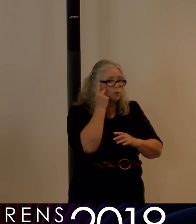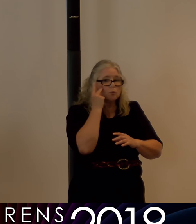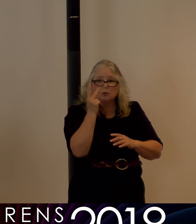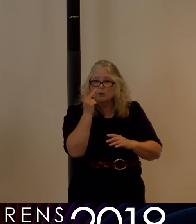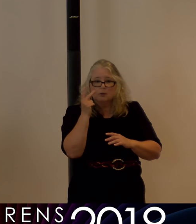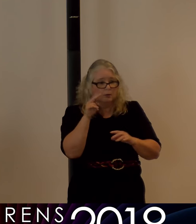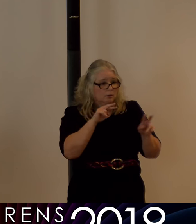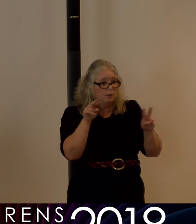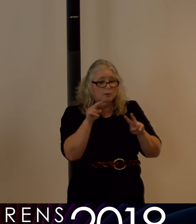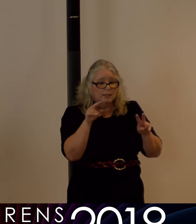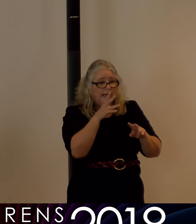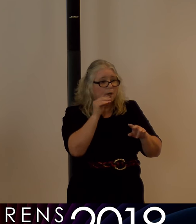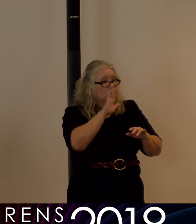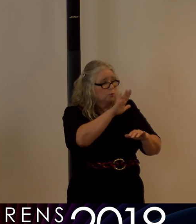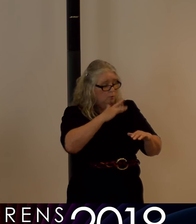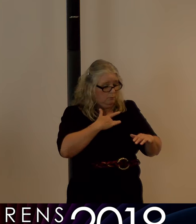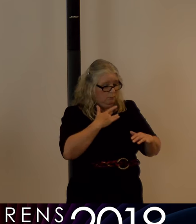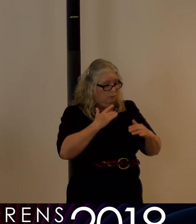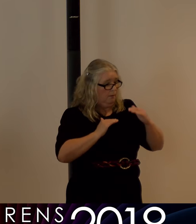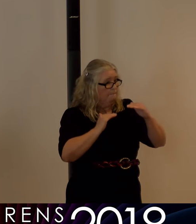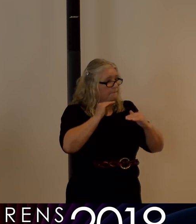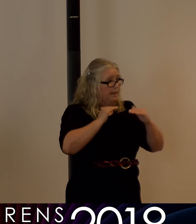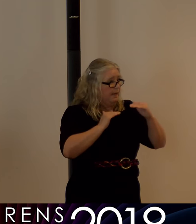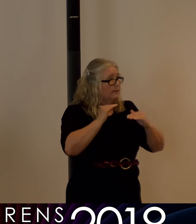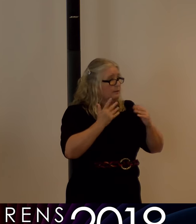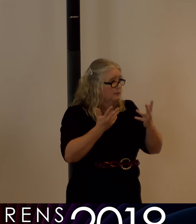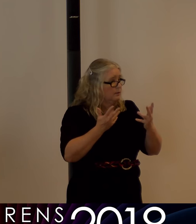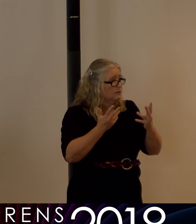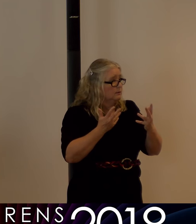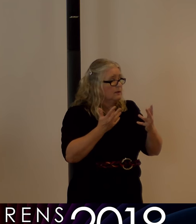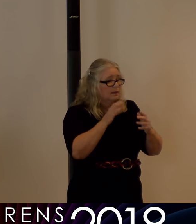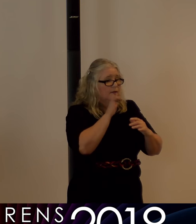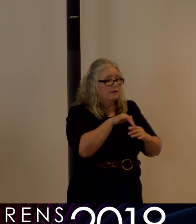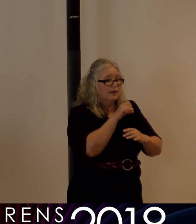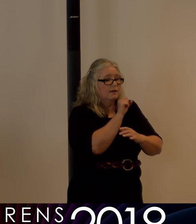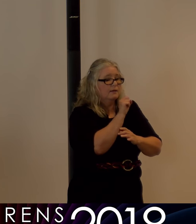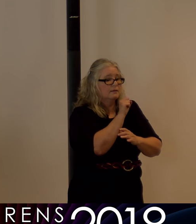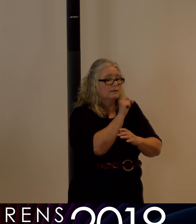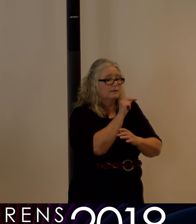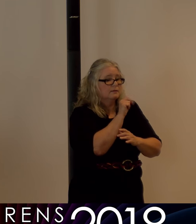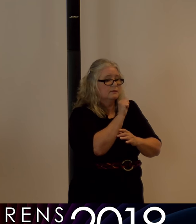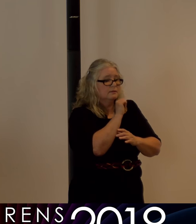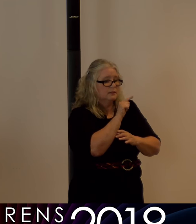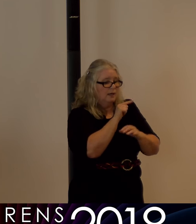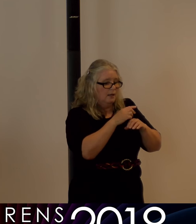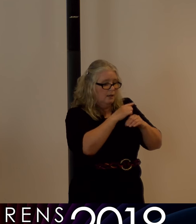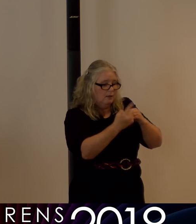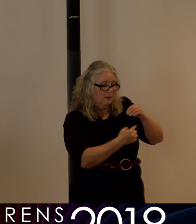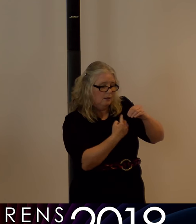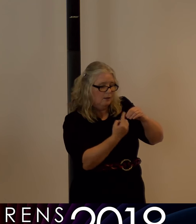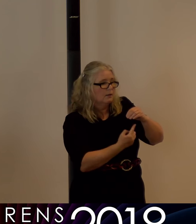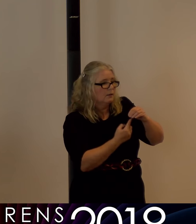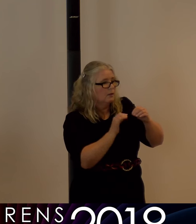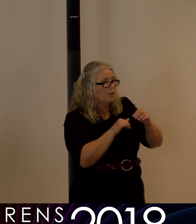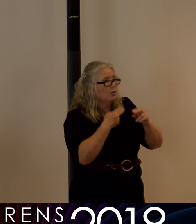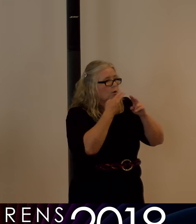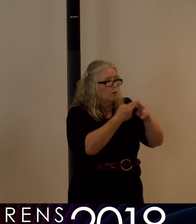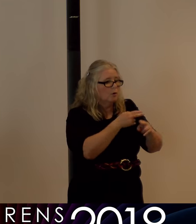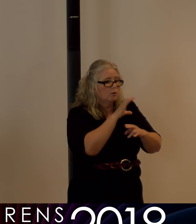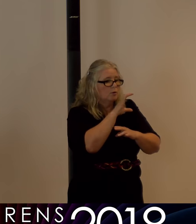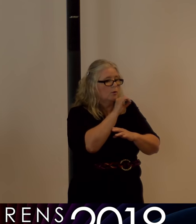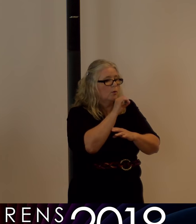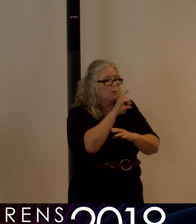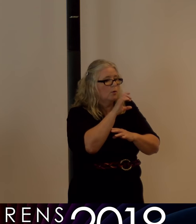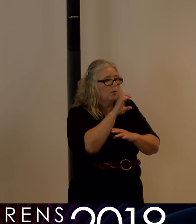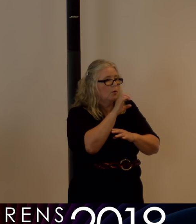know that those structures are affected in CHARGE syndrome. The snail structure called the cochlea mediates all of the auditory